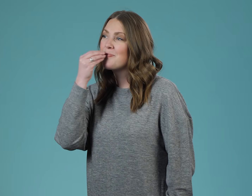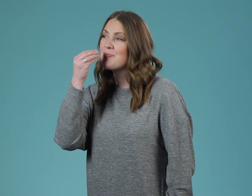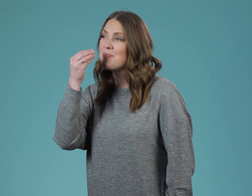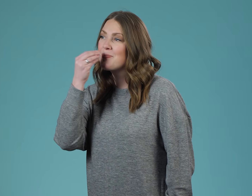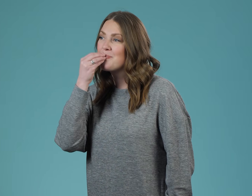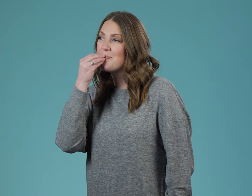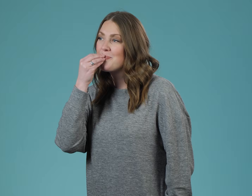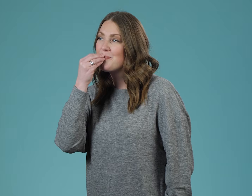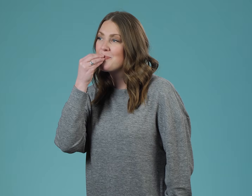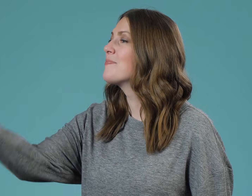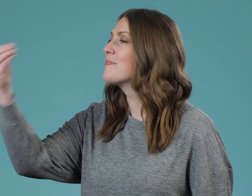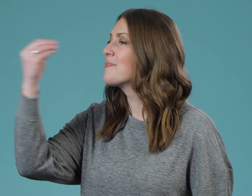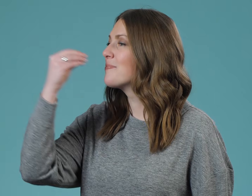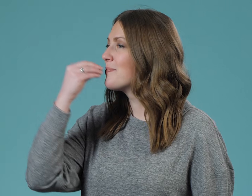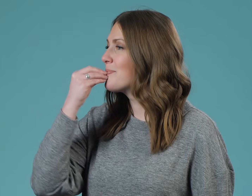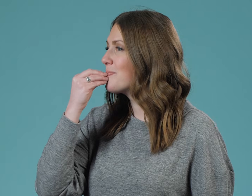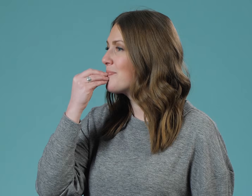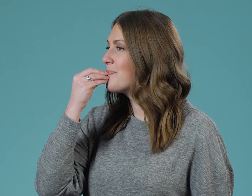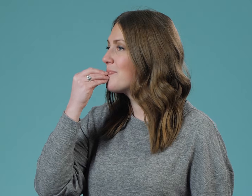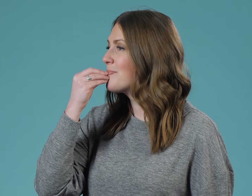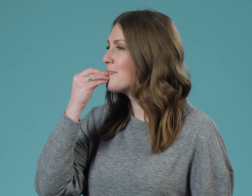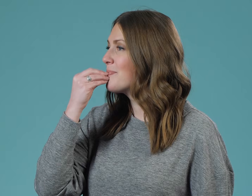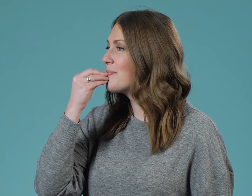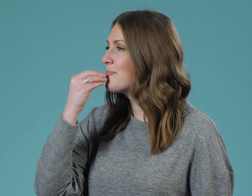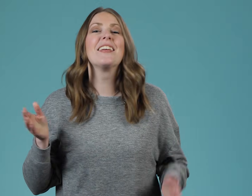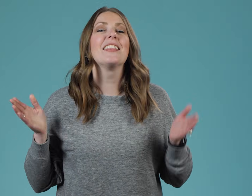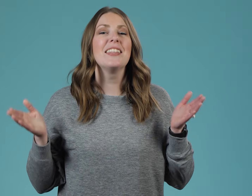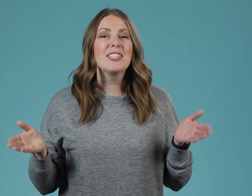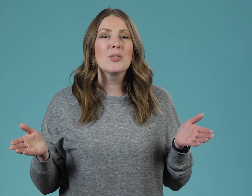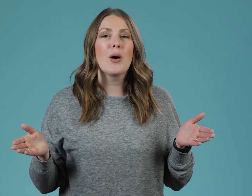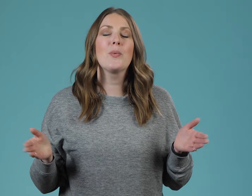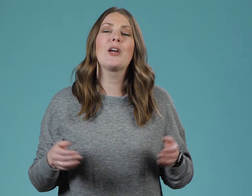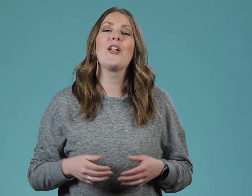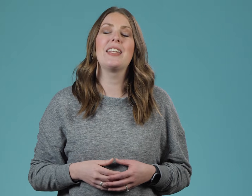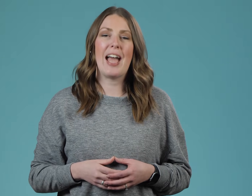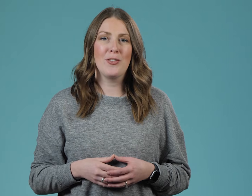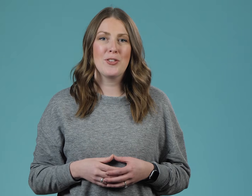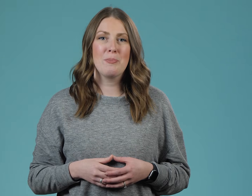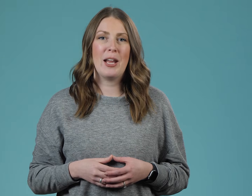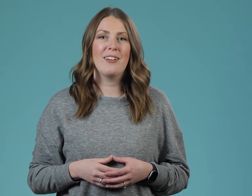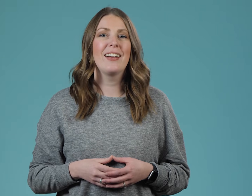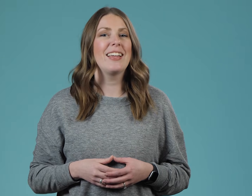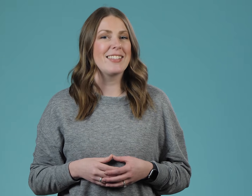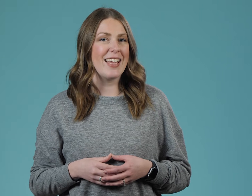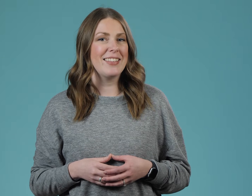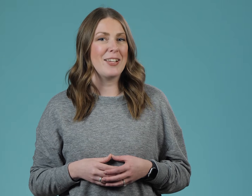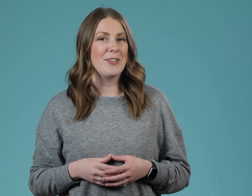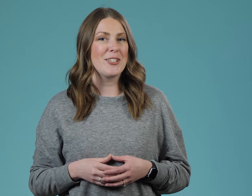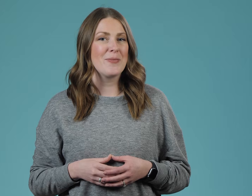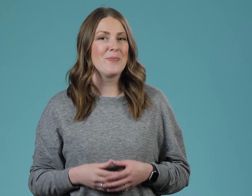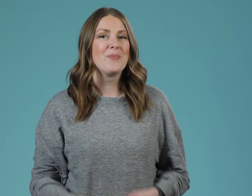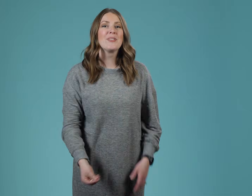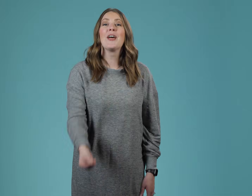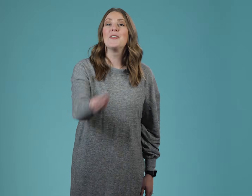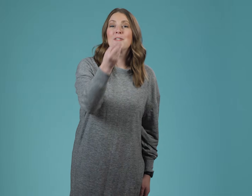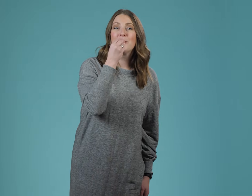is twice, and to eat is once. This is what we call a noun-verb pair in sign language.